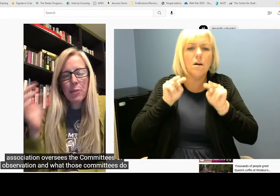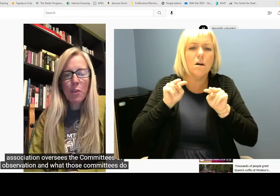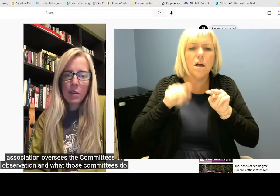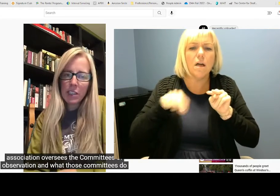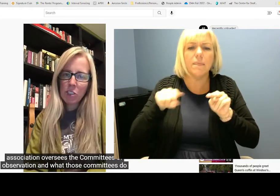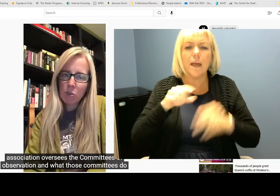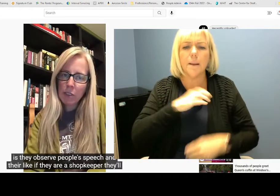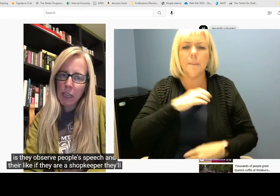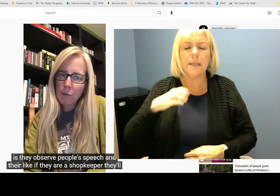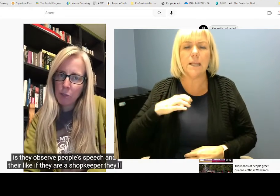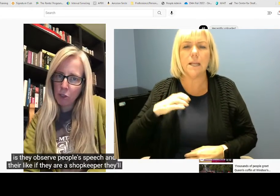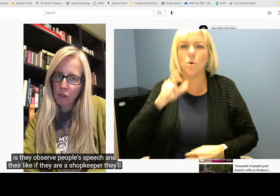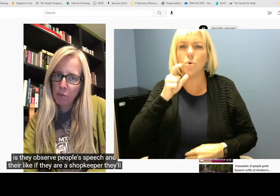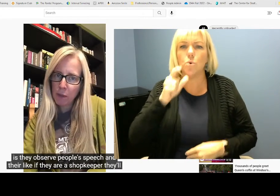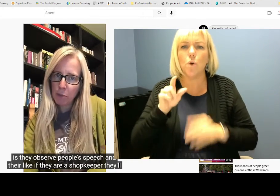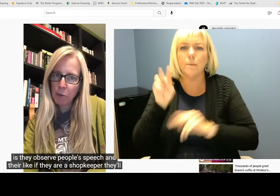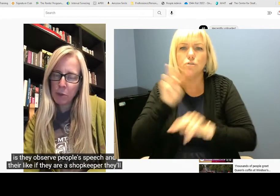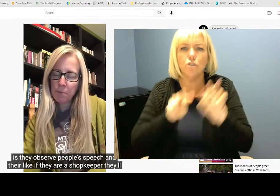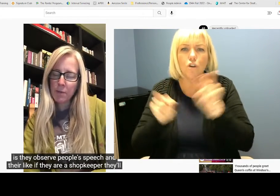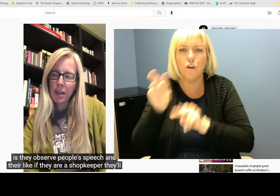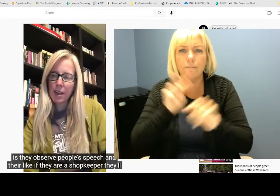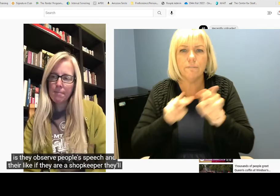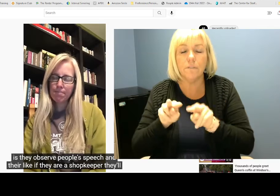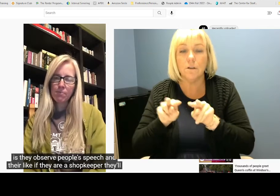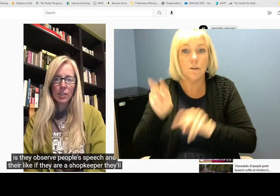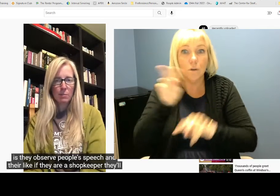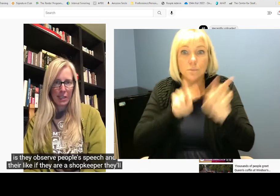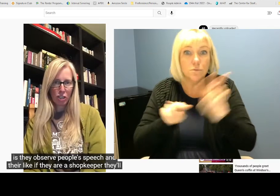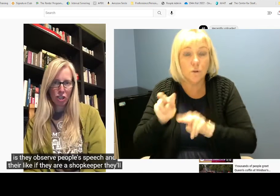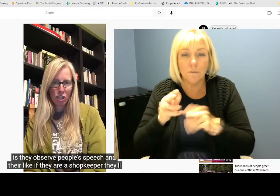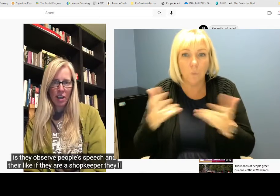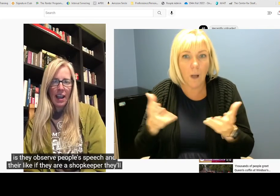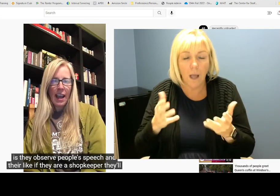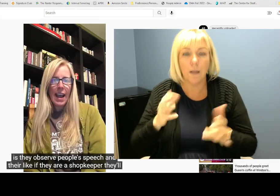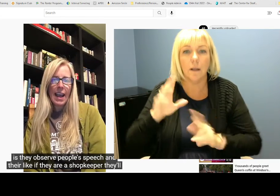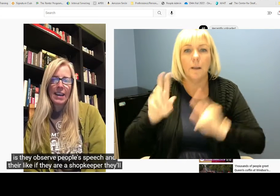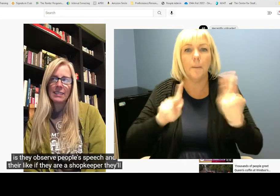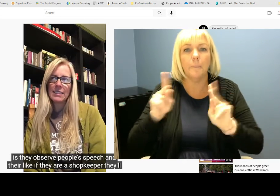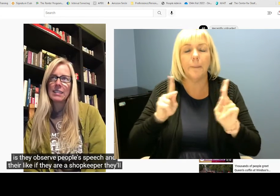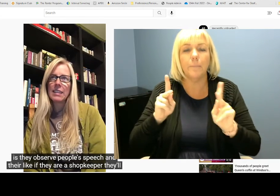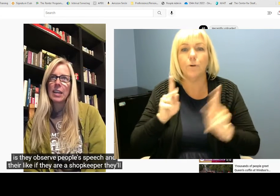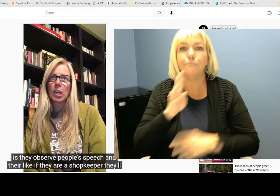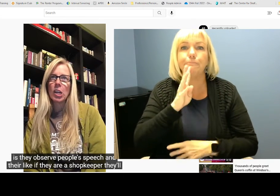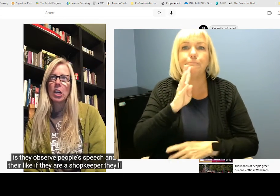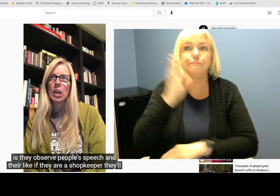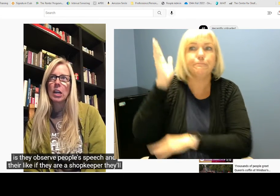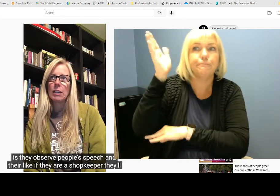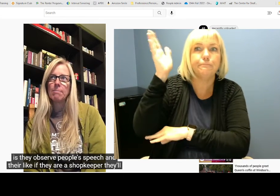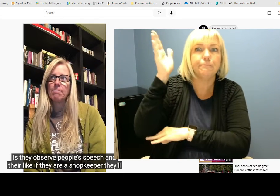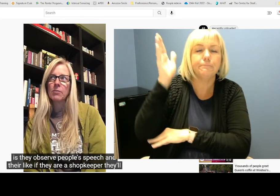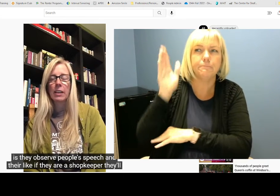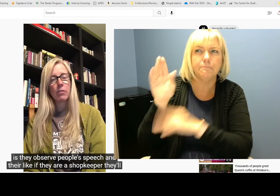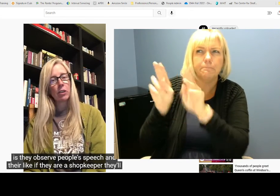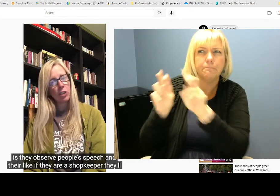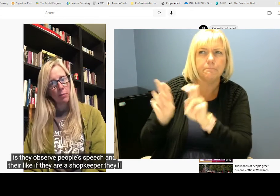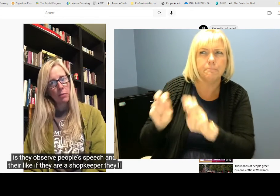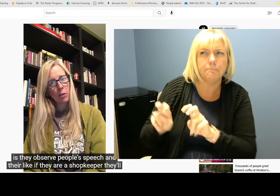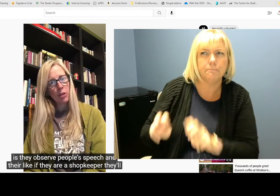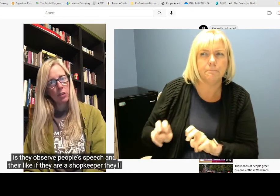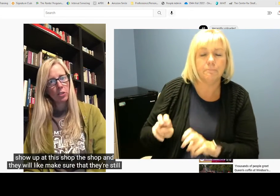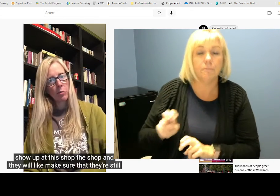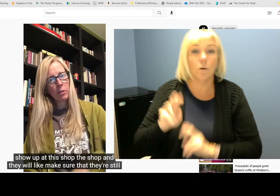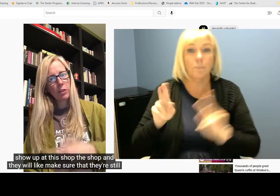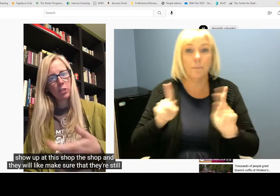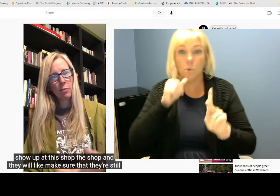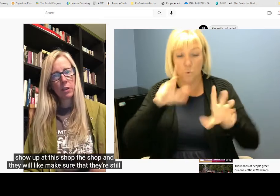And what those committees do is they observe people's speech, and they're if they're a